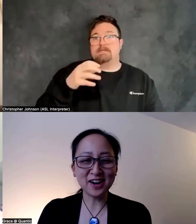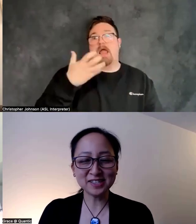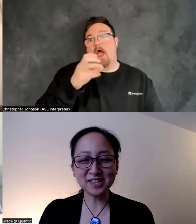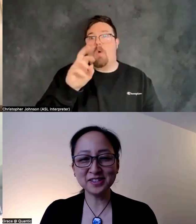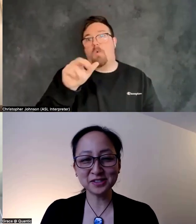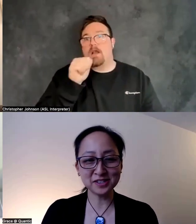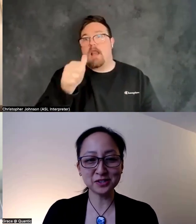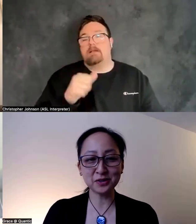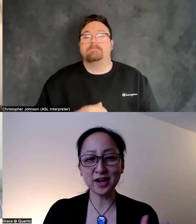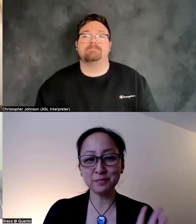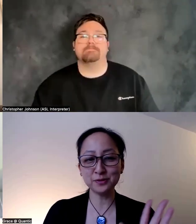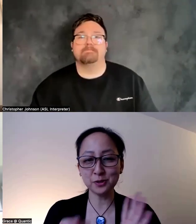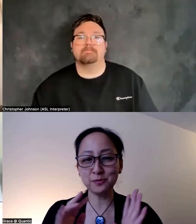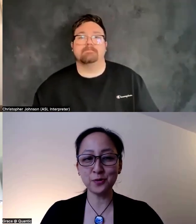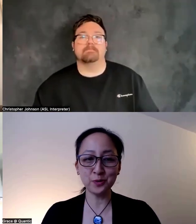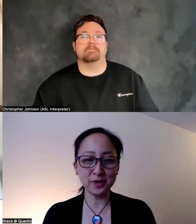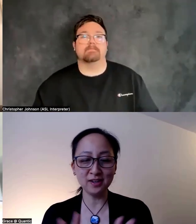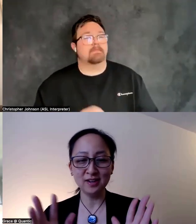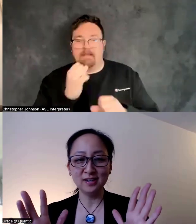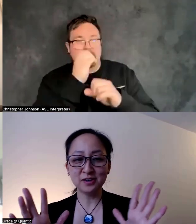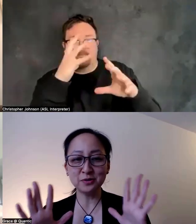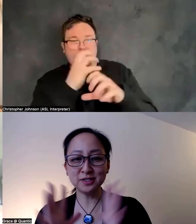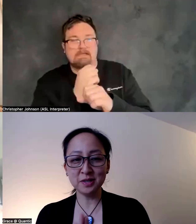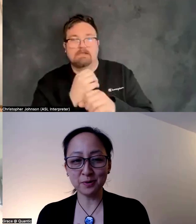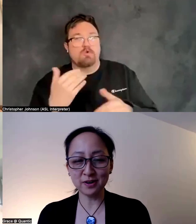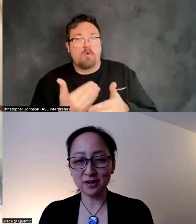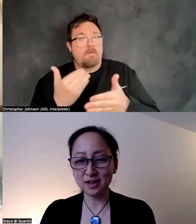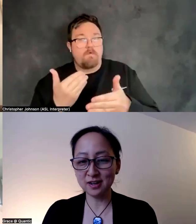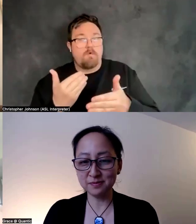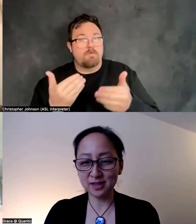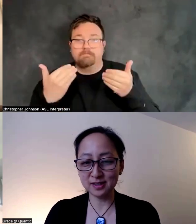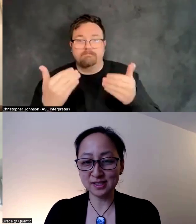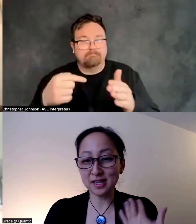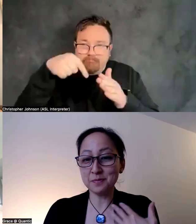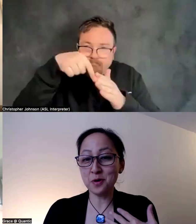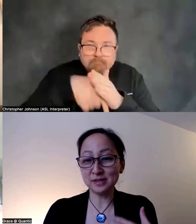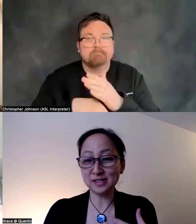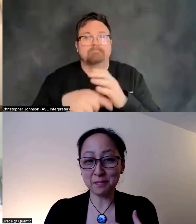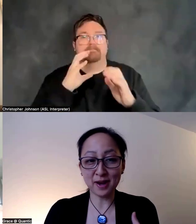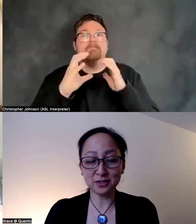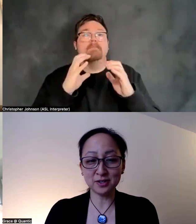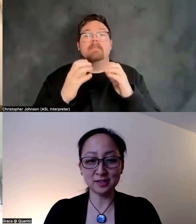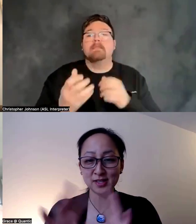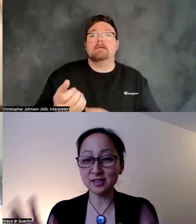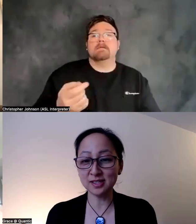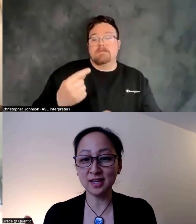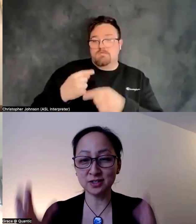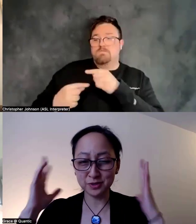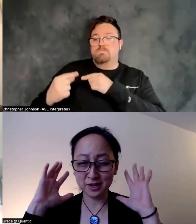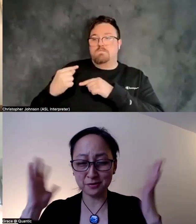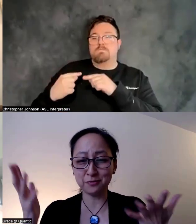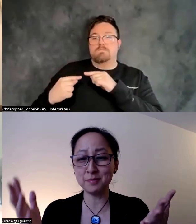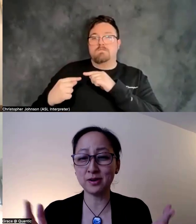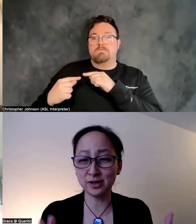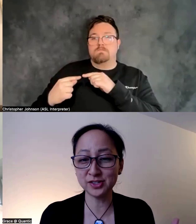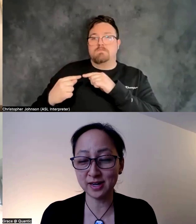Excellent. All right. This is great. And so before we go deeper, and let's take a moment and step back to kind of set the stage and